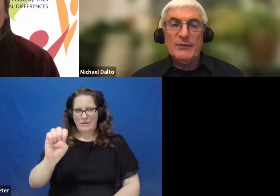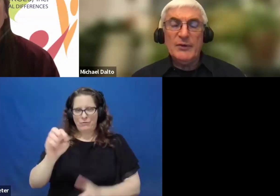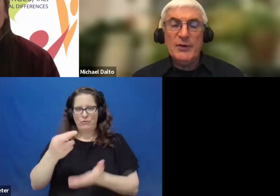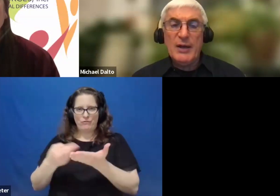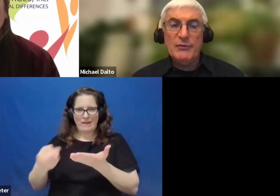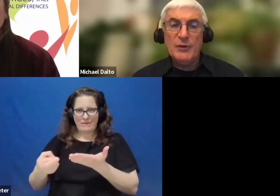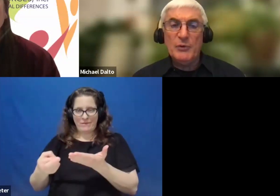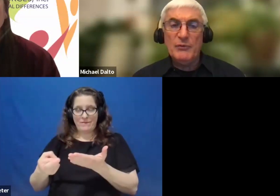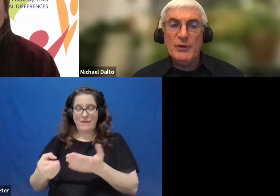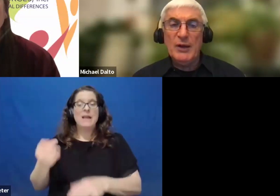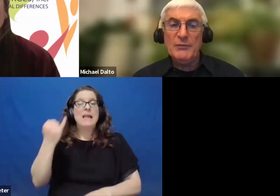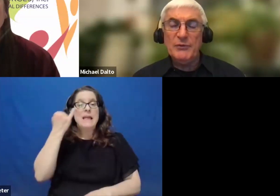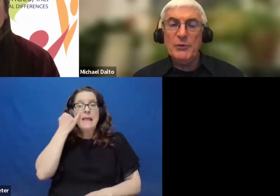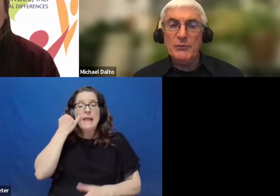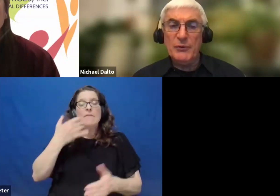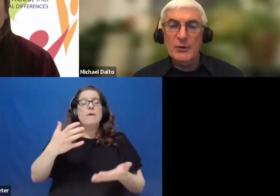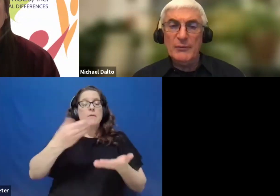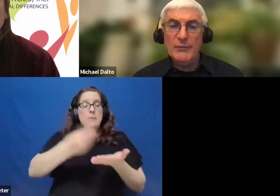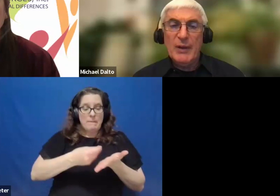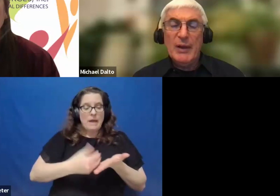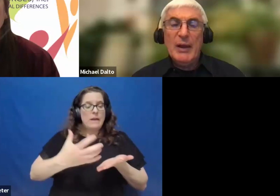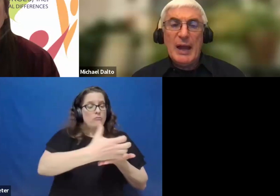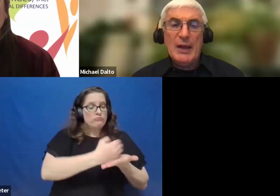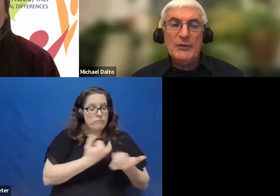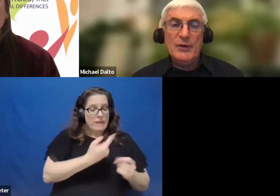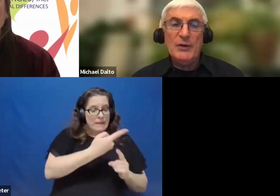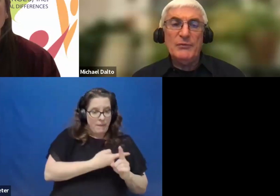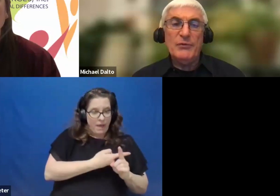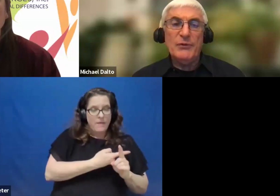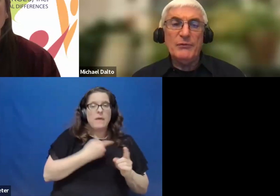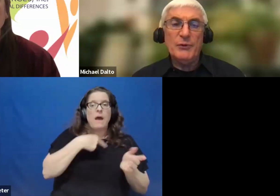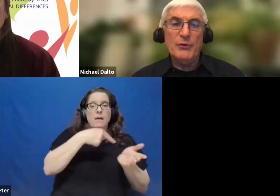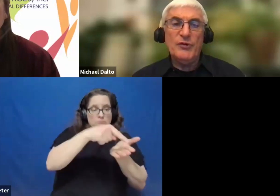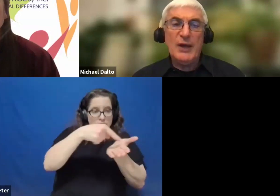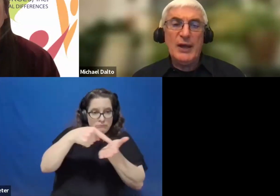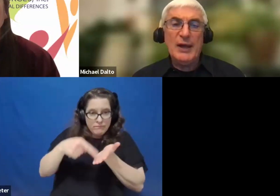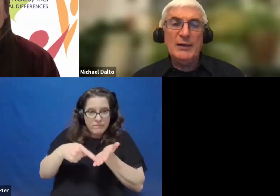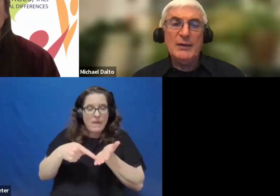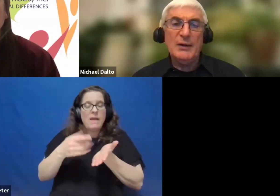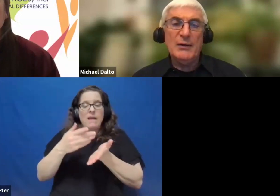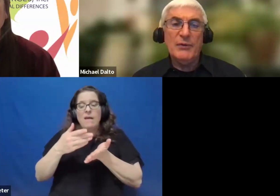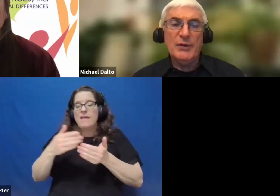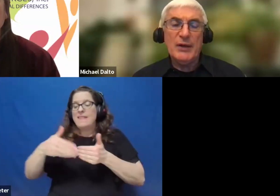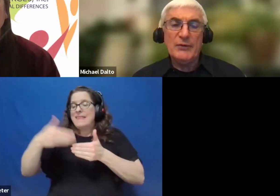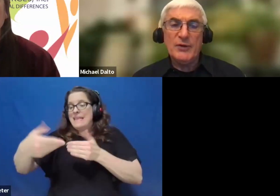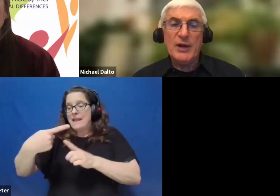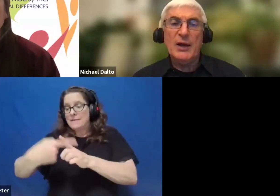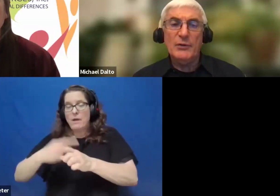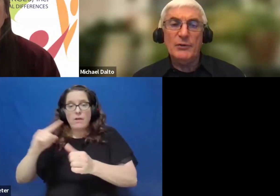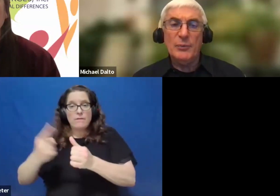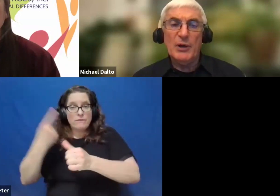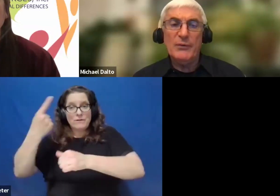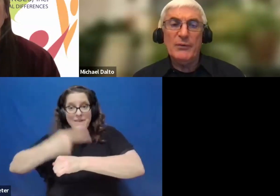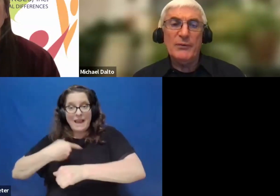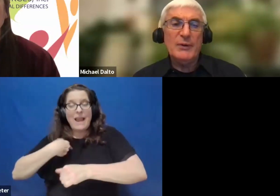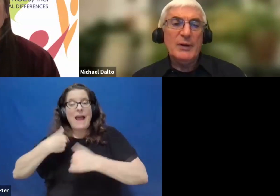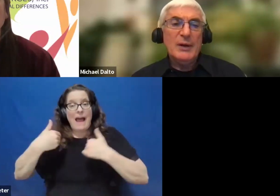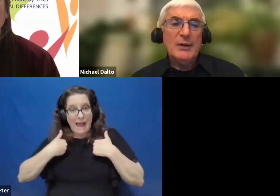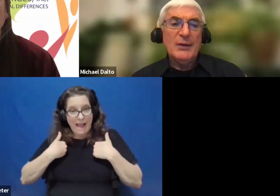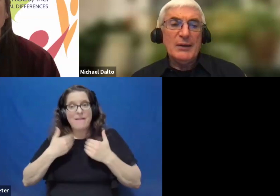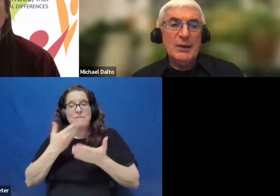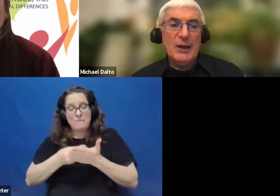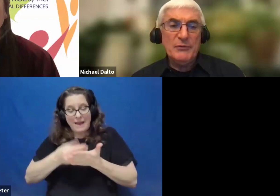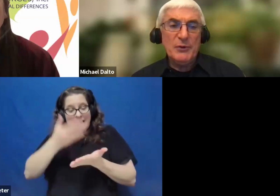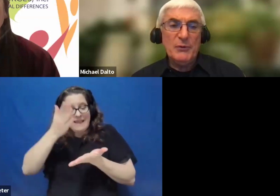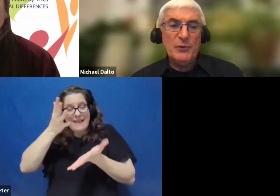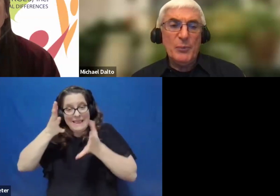it, they still have some of it left over as of the first day of the next calendar month.